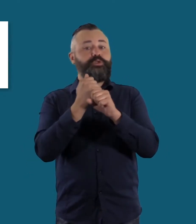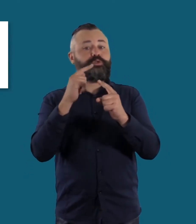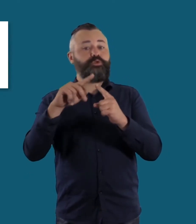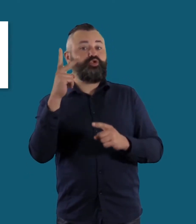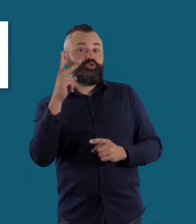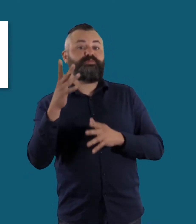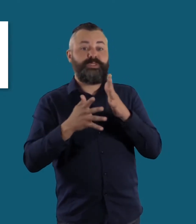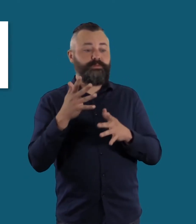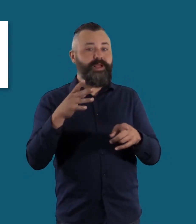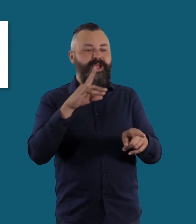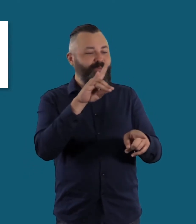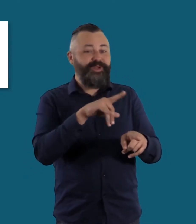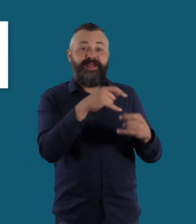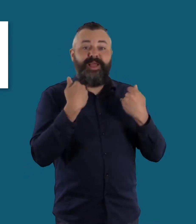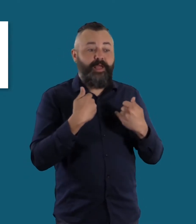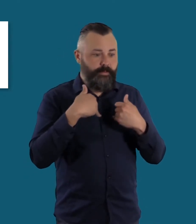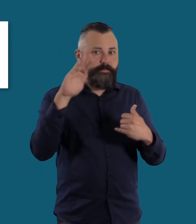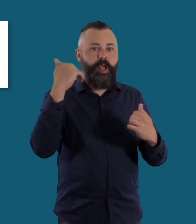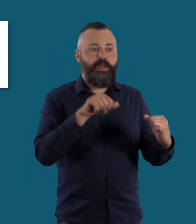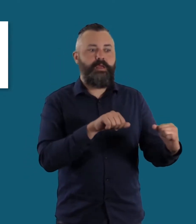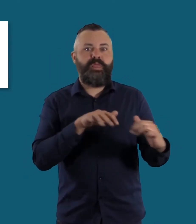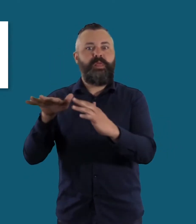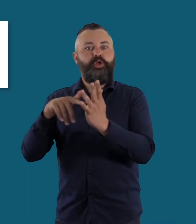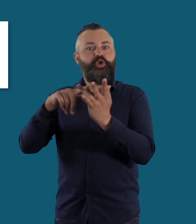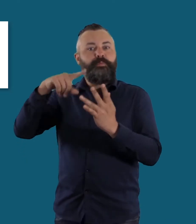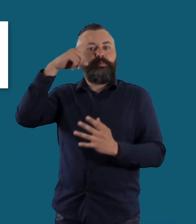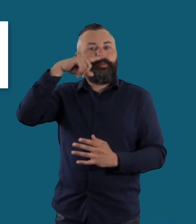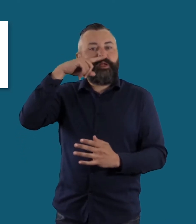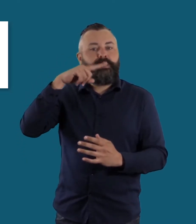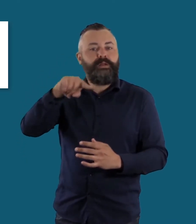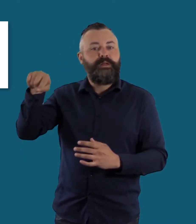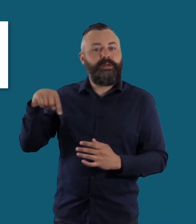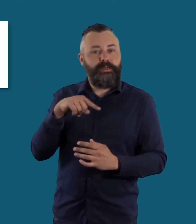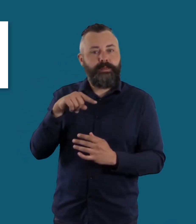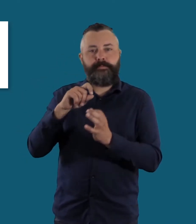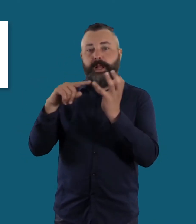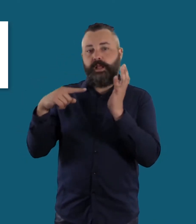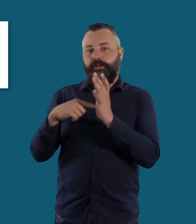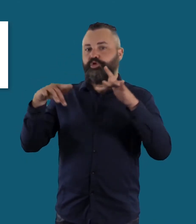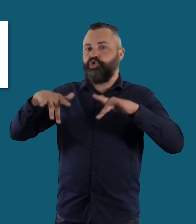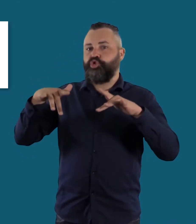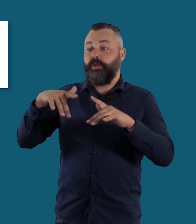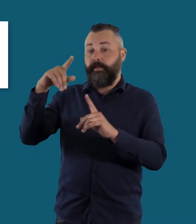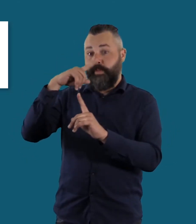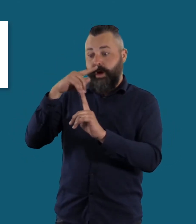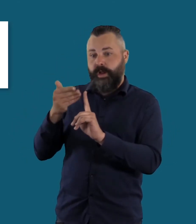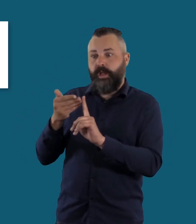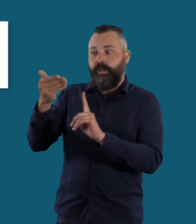Stage 2. An animal flu virus has caused infections in humans. However, it has not spread through